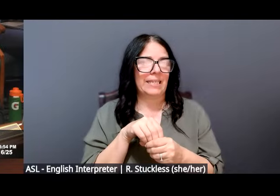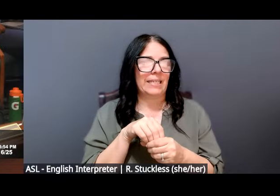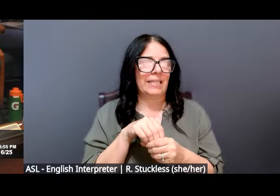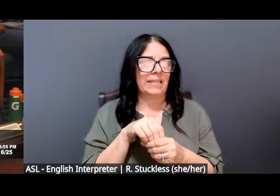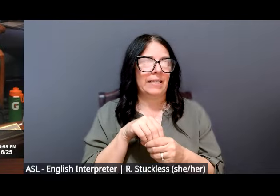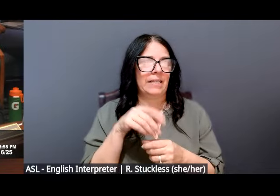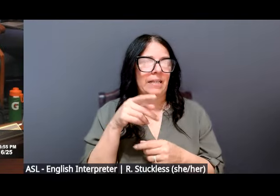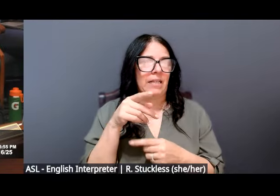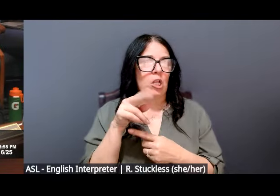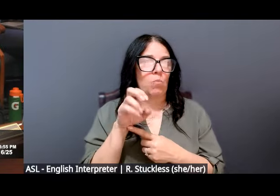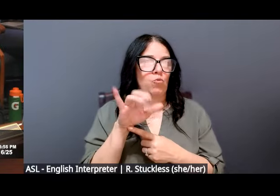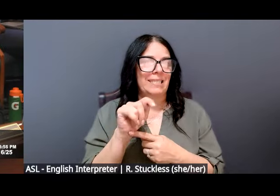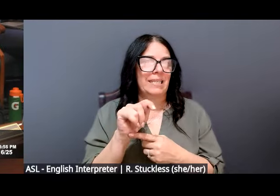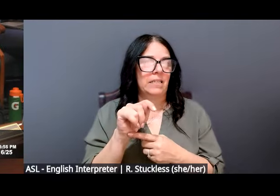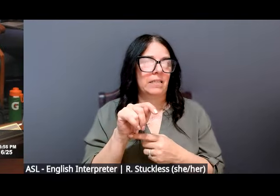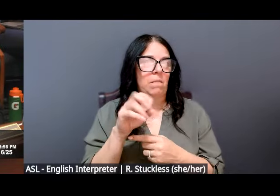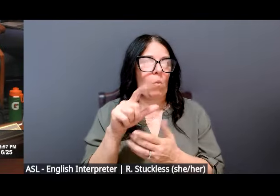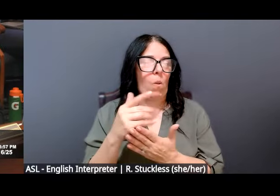list that